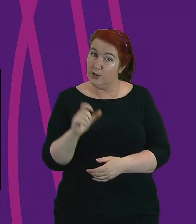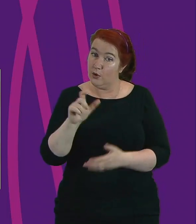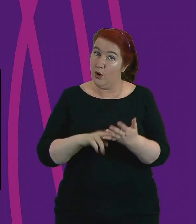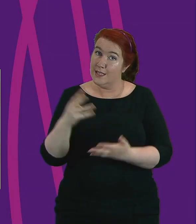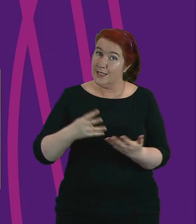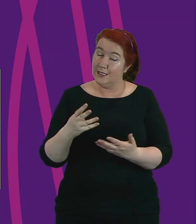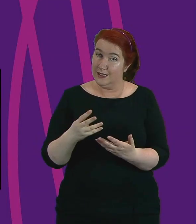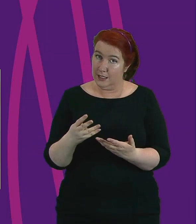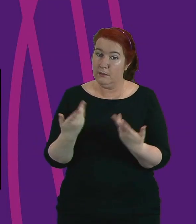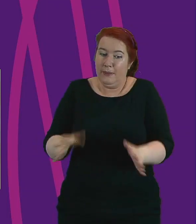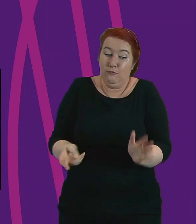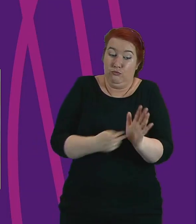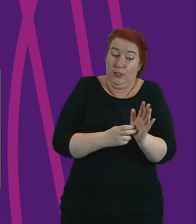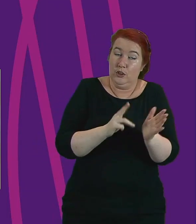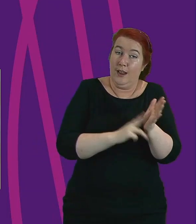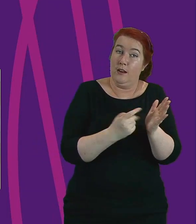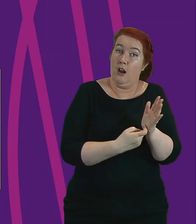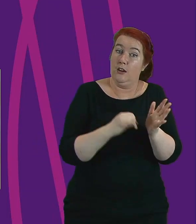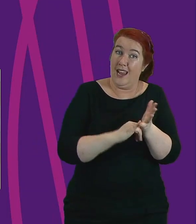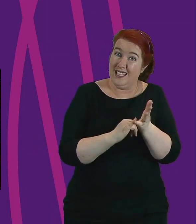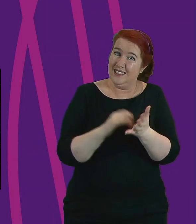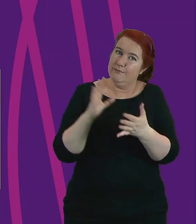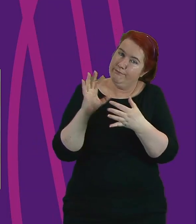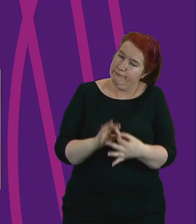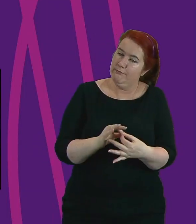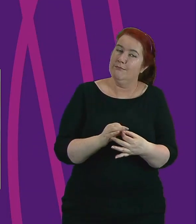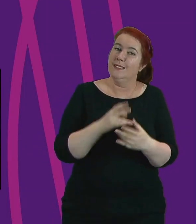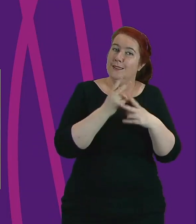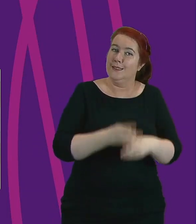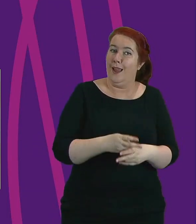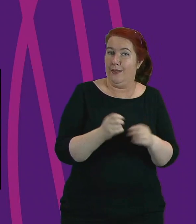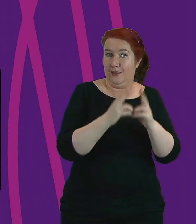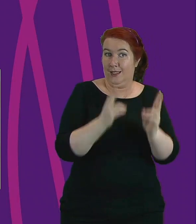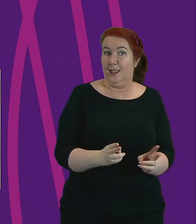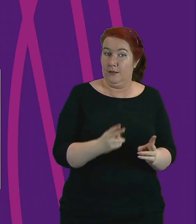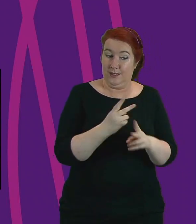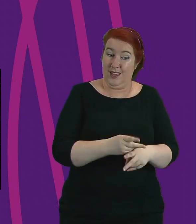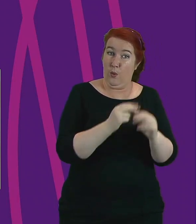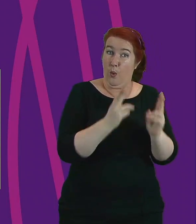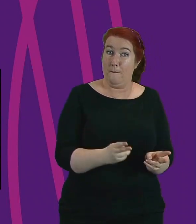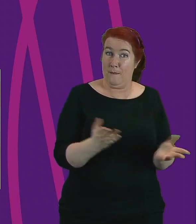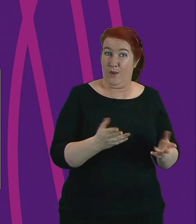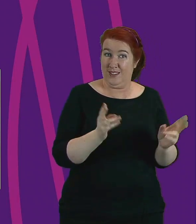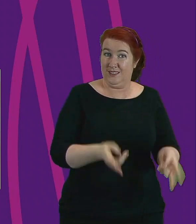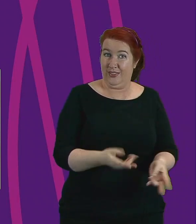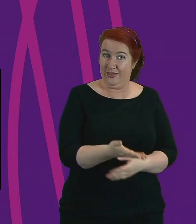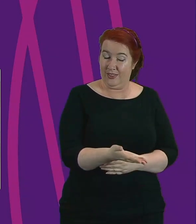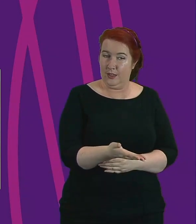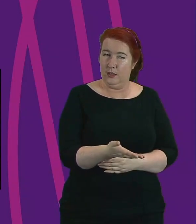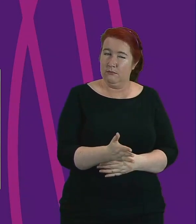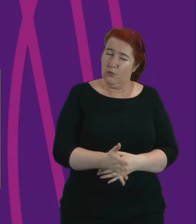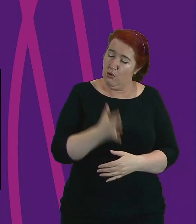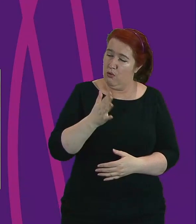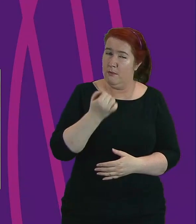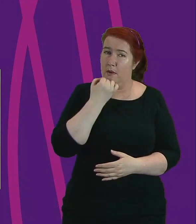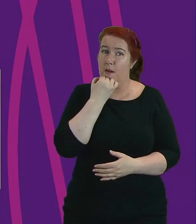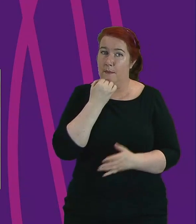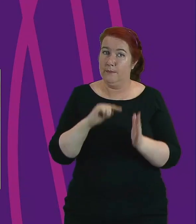registered by National Records of Scotland are related to deaths in care homes. These horrifying numbers have emphasised that our care